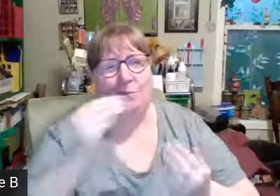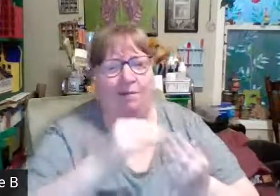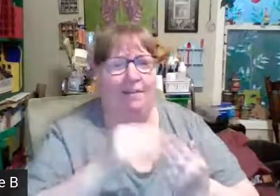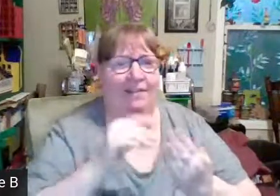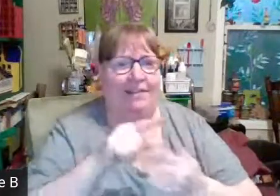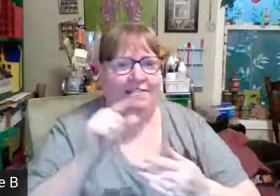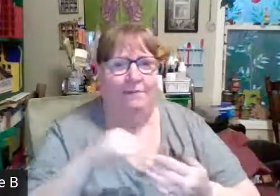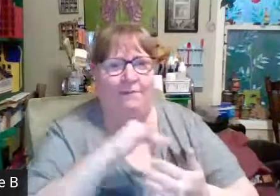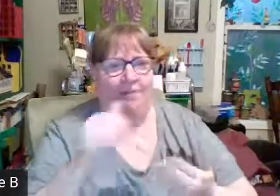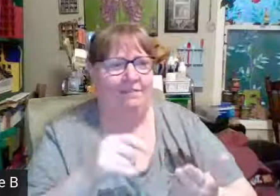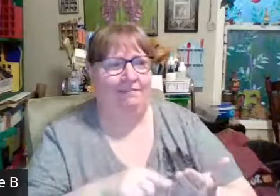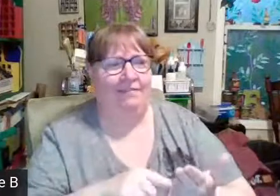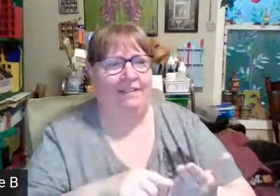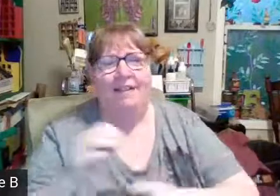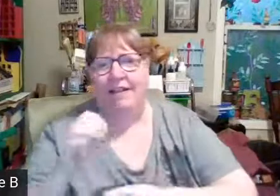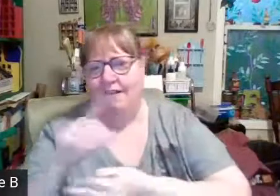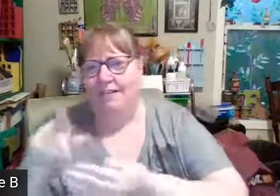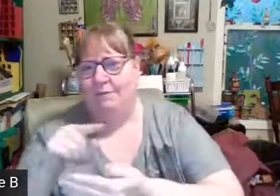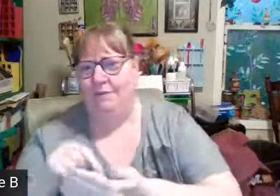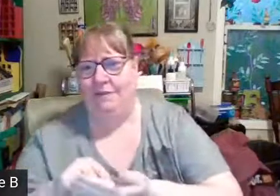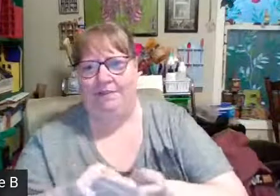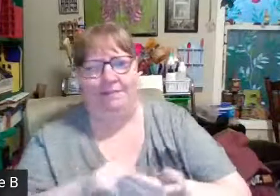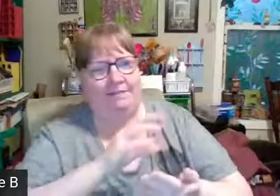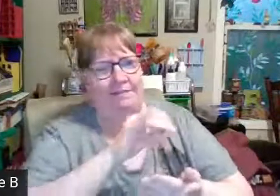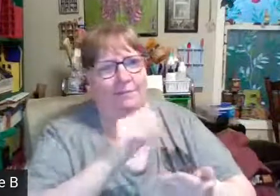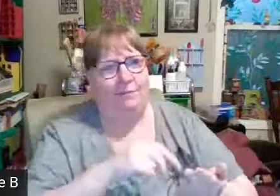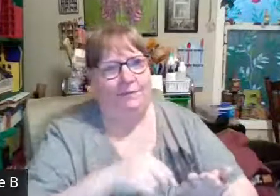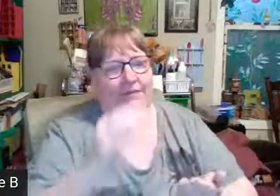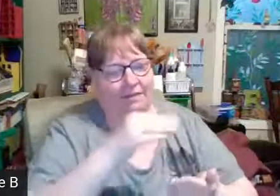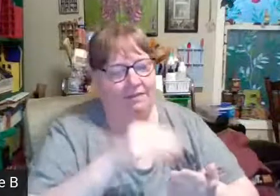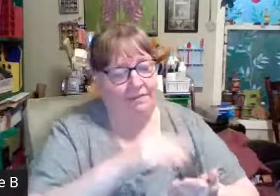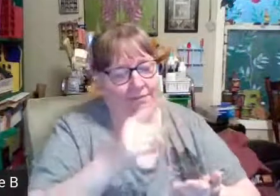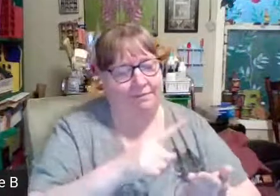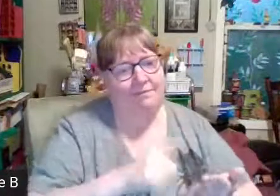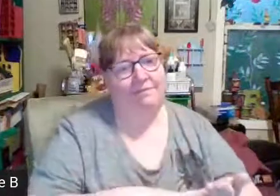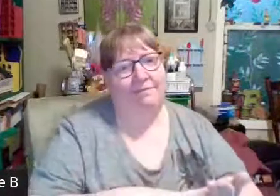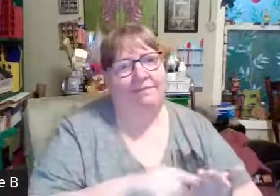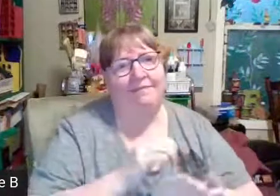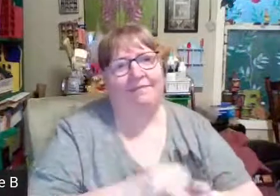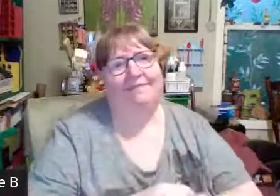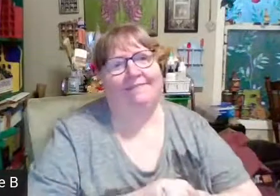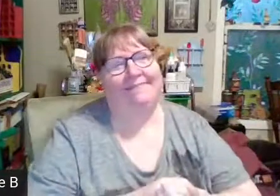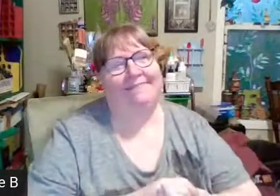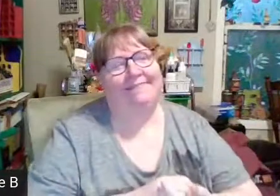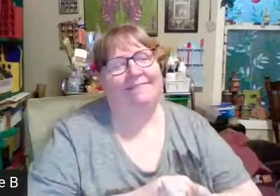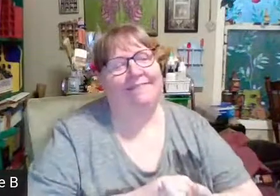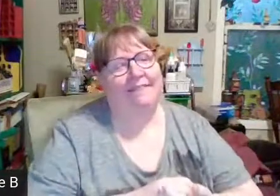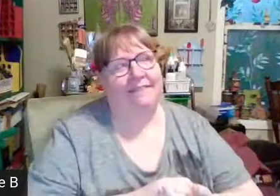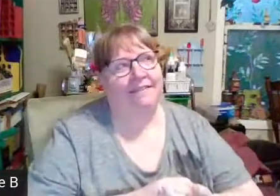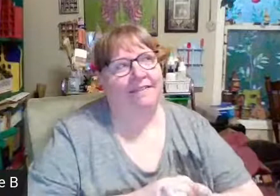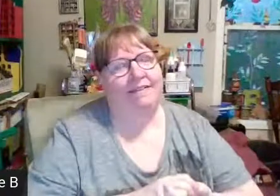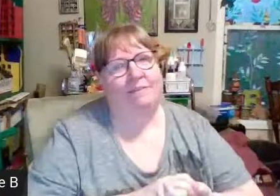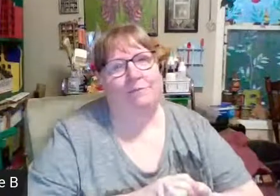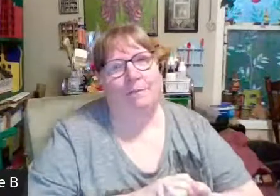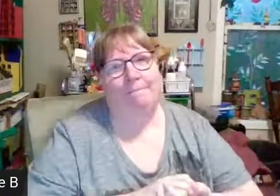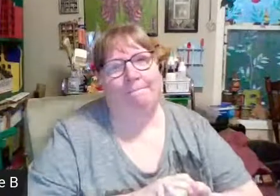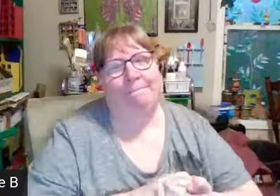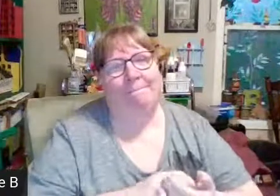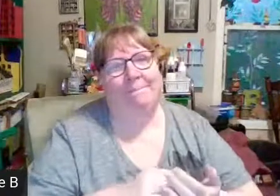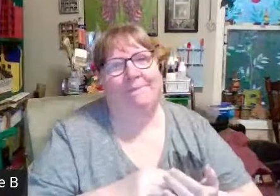$37 range. So let me see what other basics they need on Amazon. And then what do I normally do? I send an email to